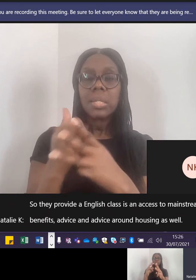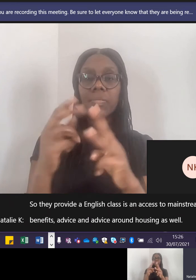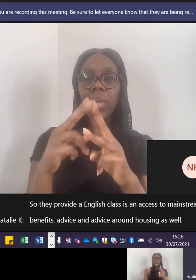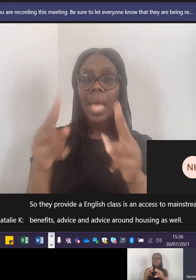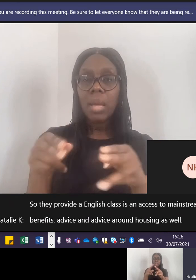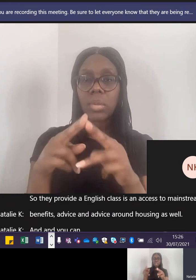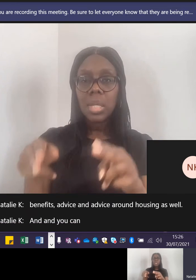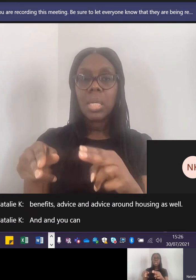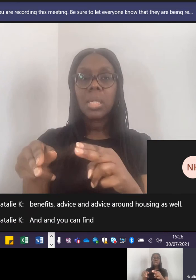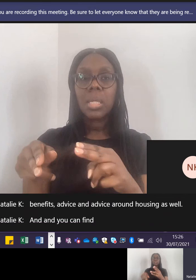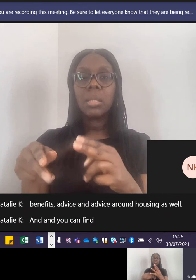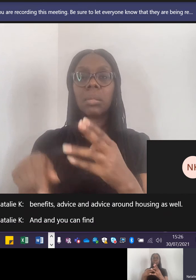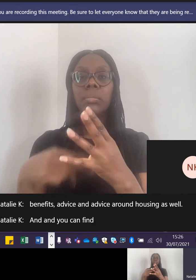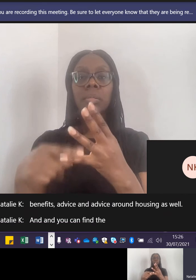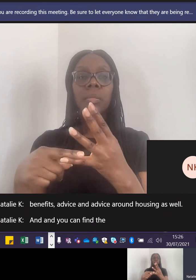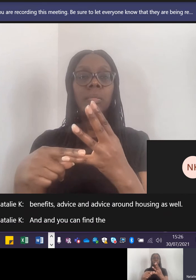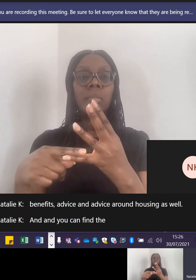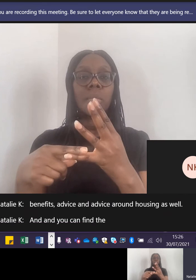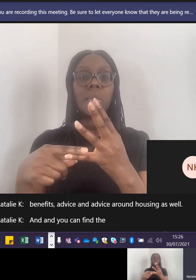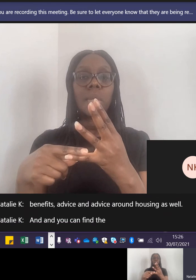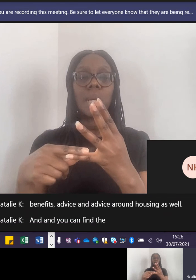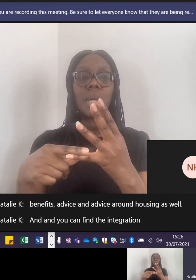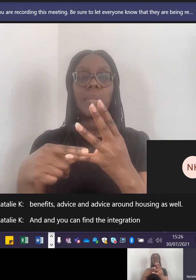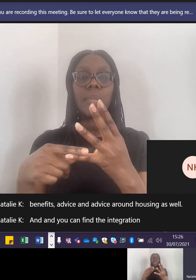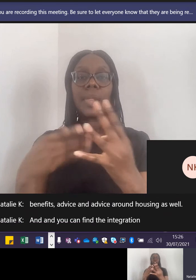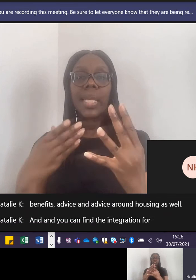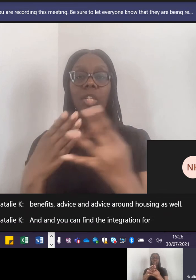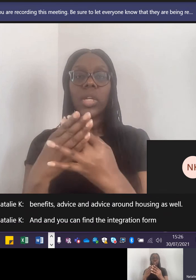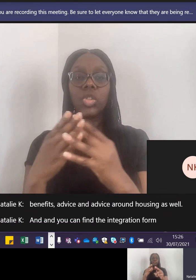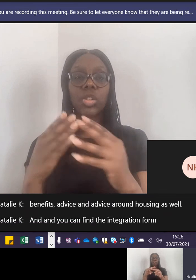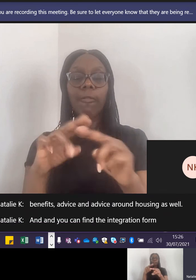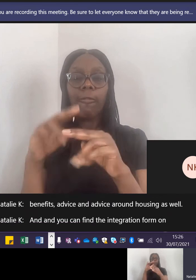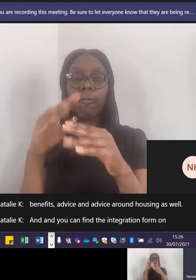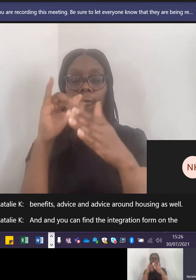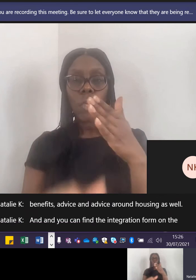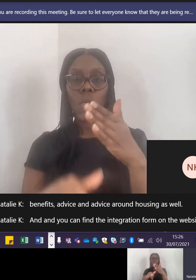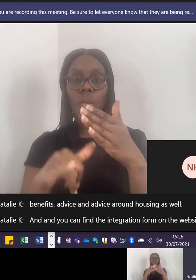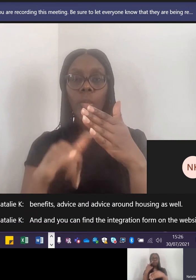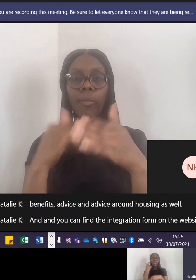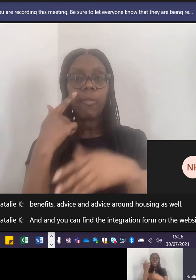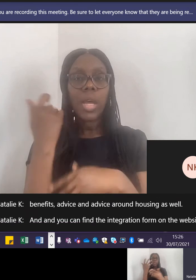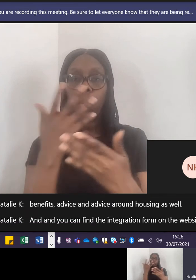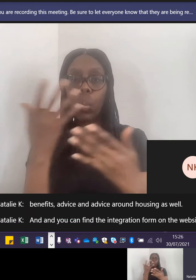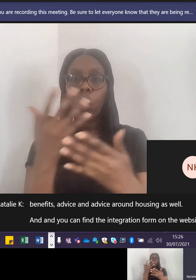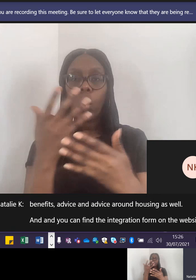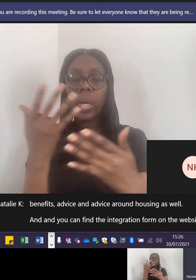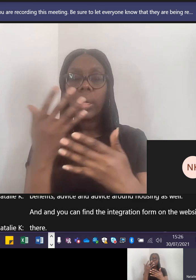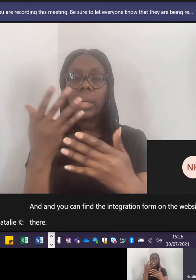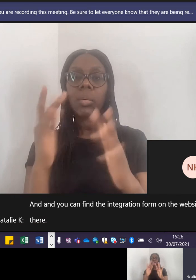And you can find the integration form on the website there.